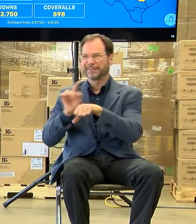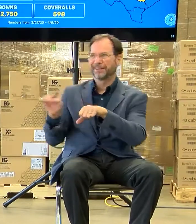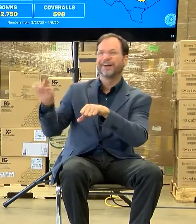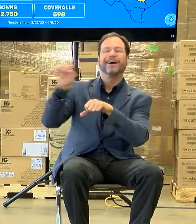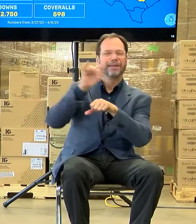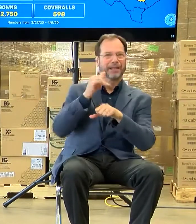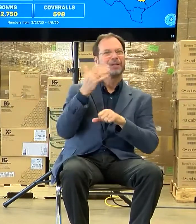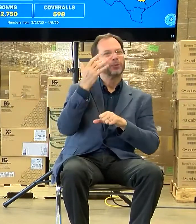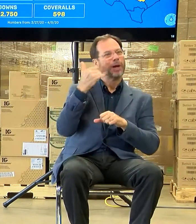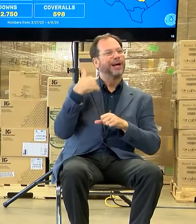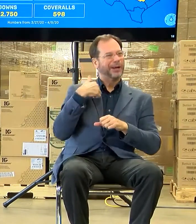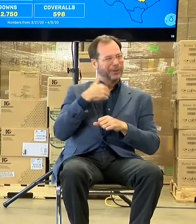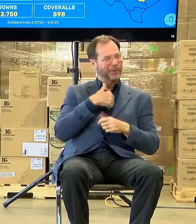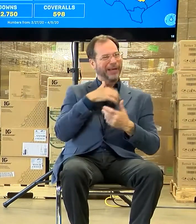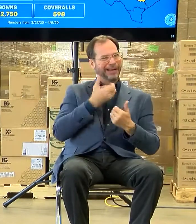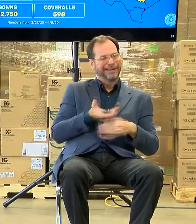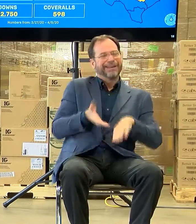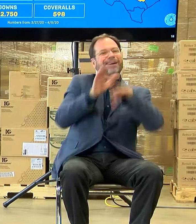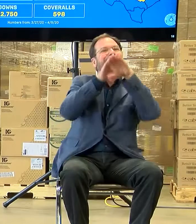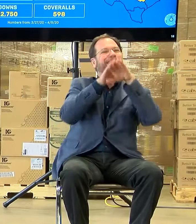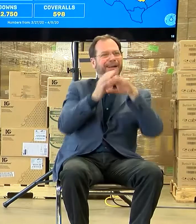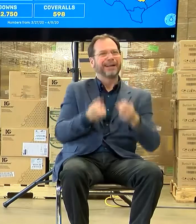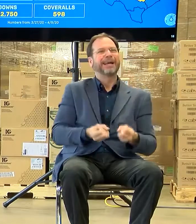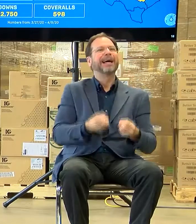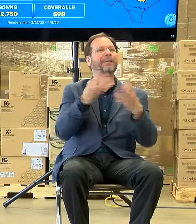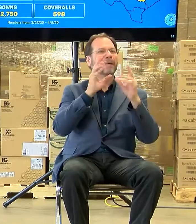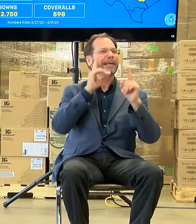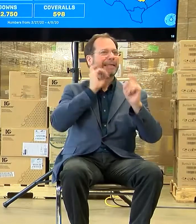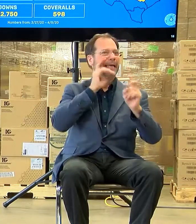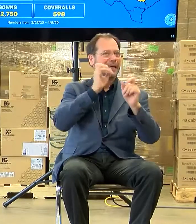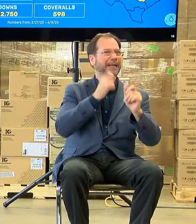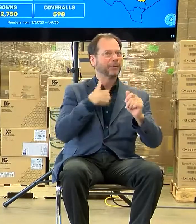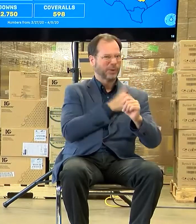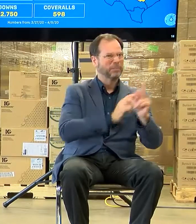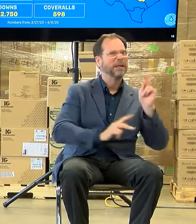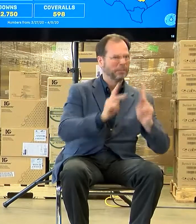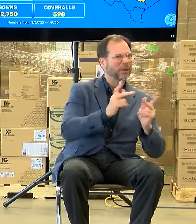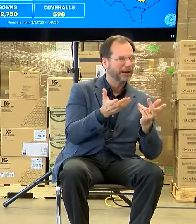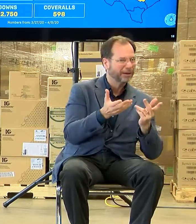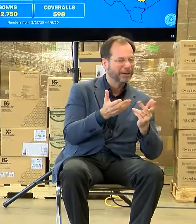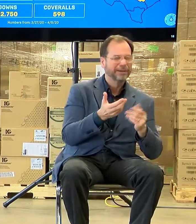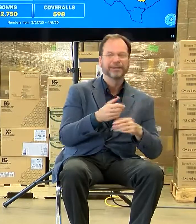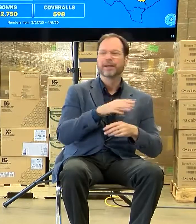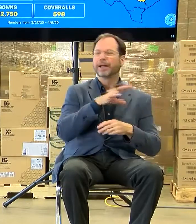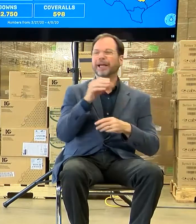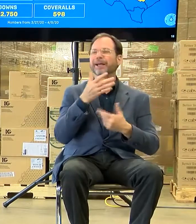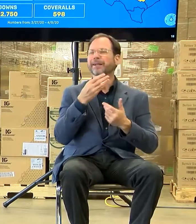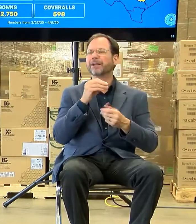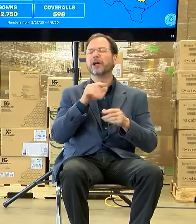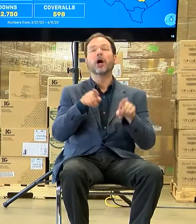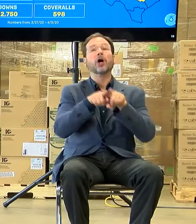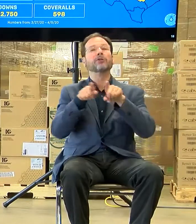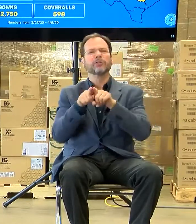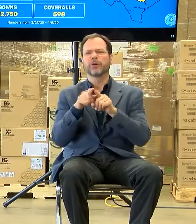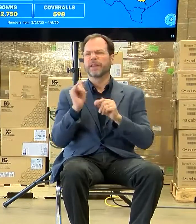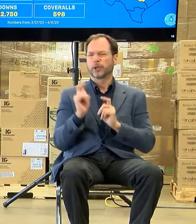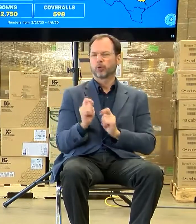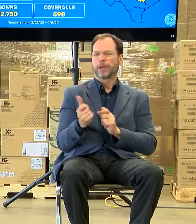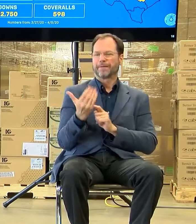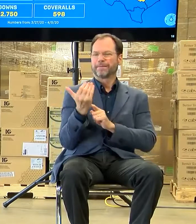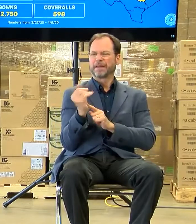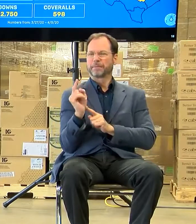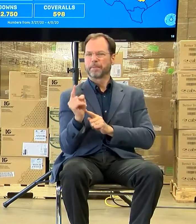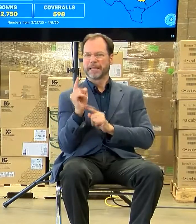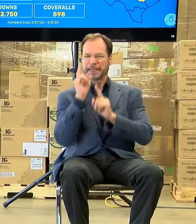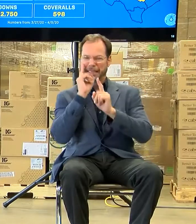one reason why we are able to increase the amount of tests so much. That includes these rapid 15-minute tests